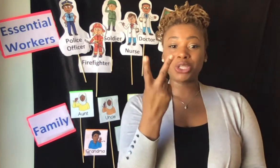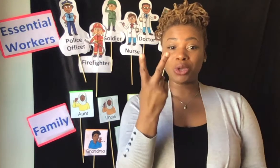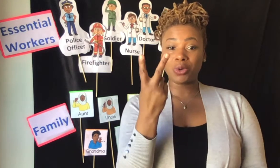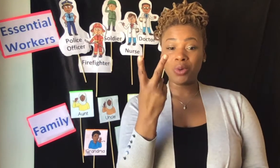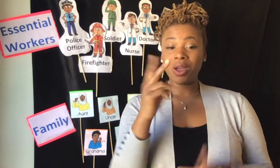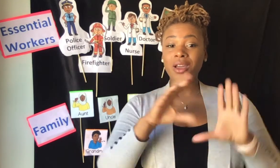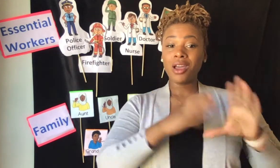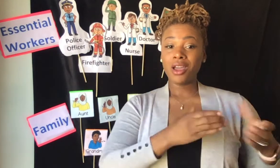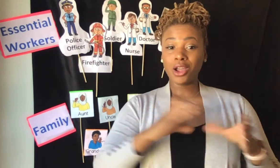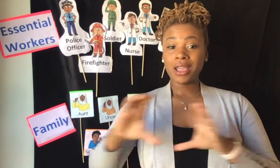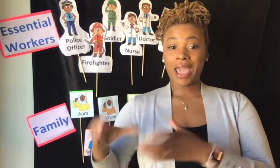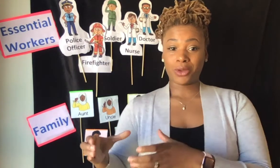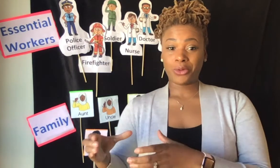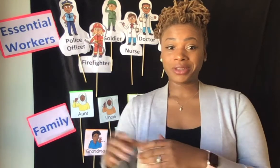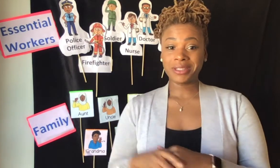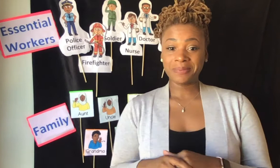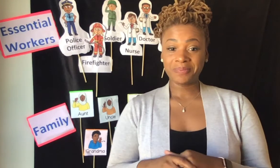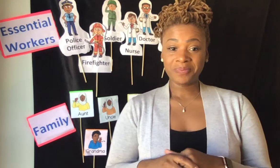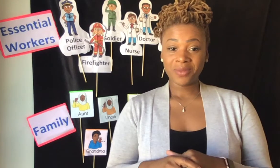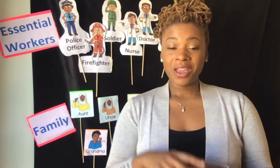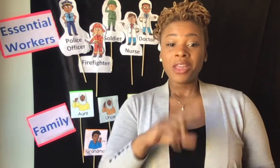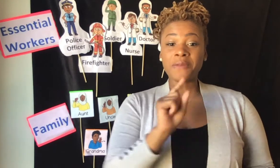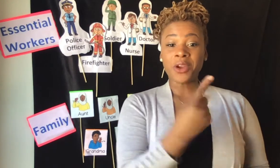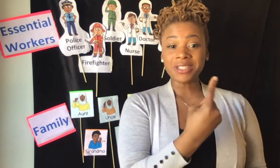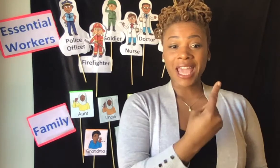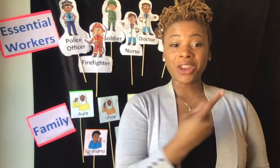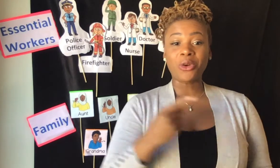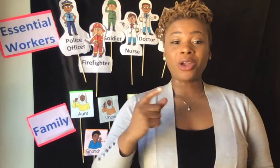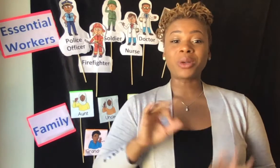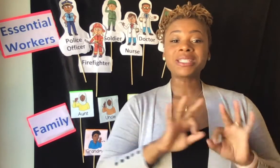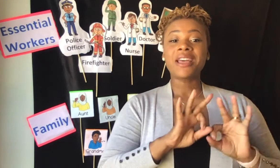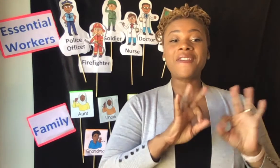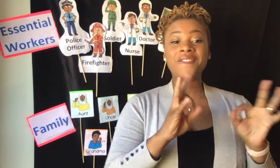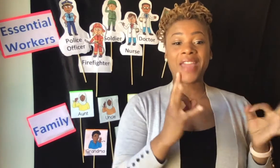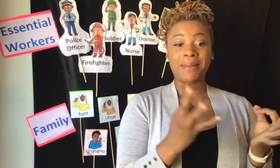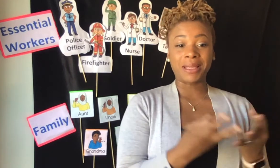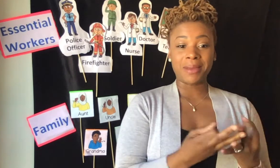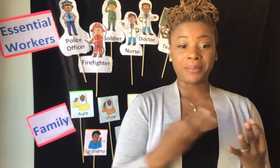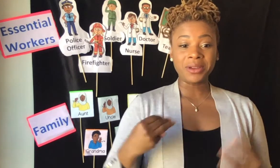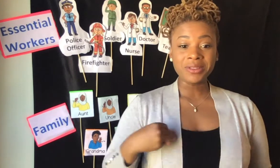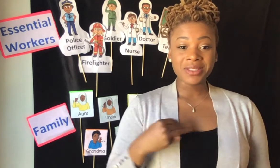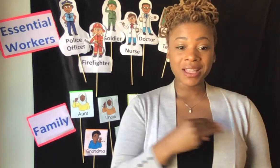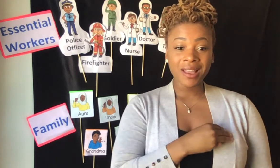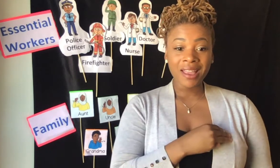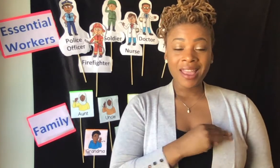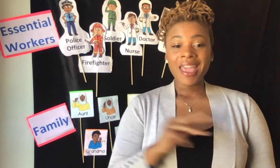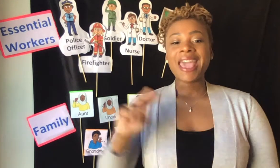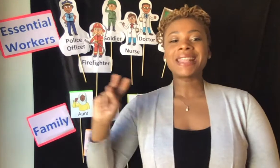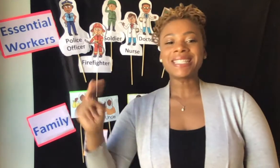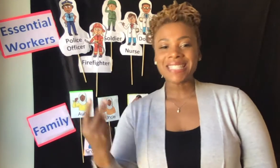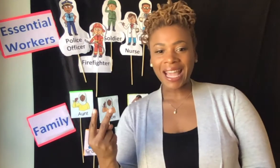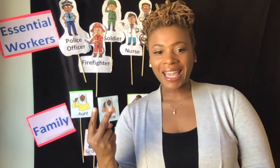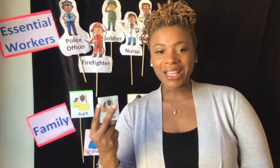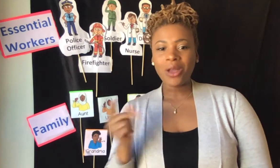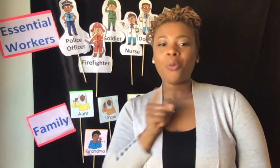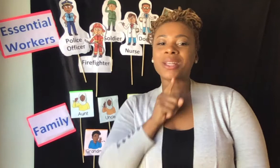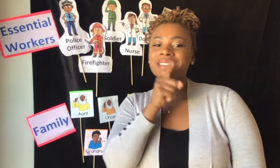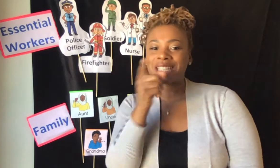2 categories. The first category was family members, and the second was